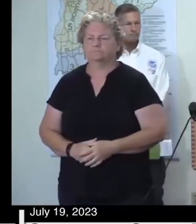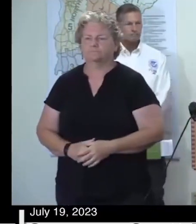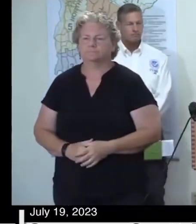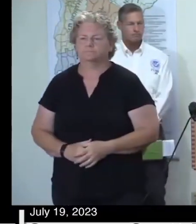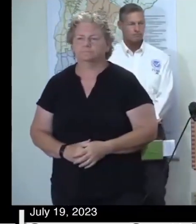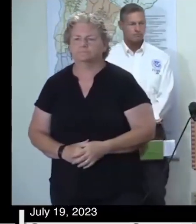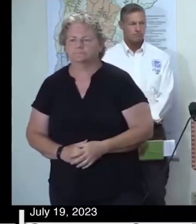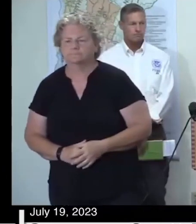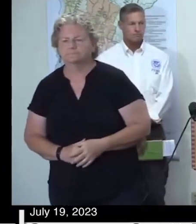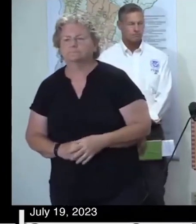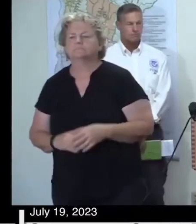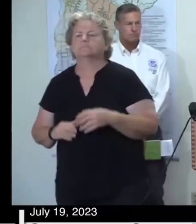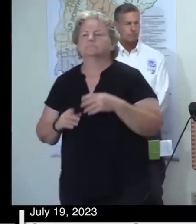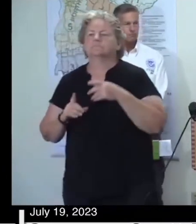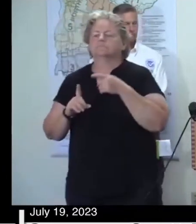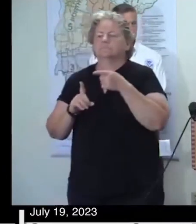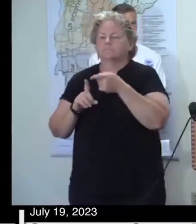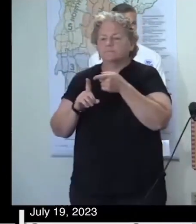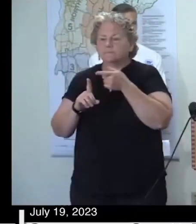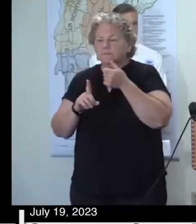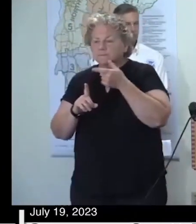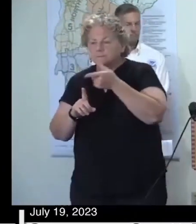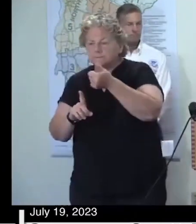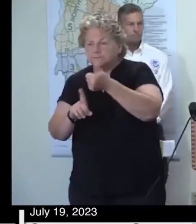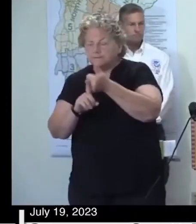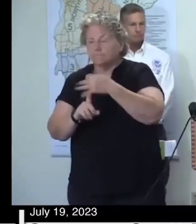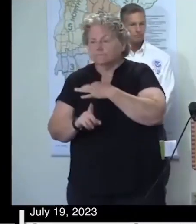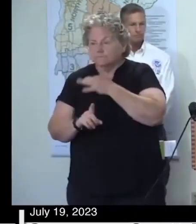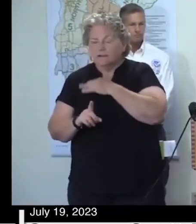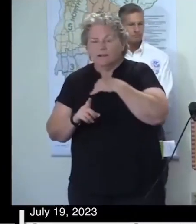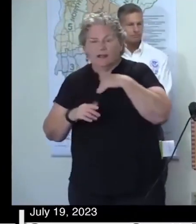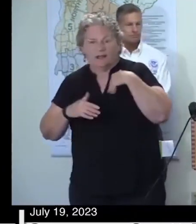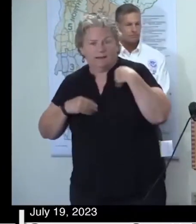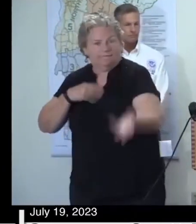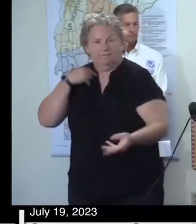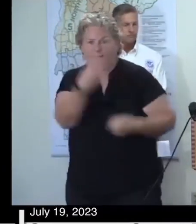selves to the table so we can make a meaningful impact.